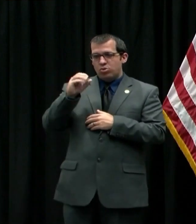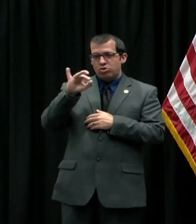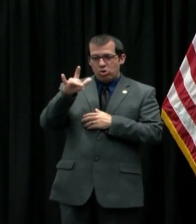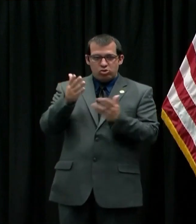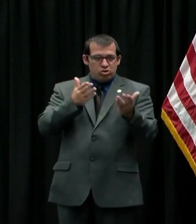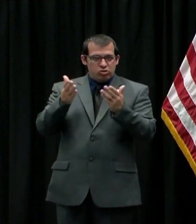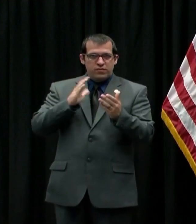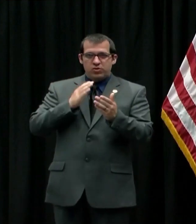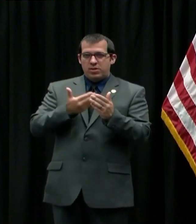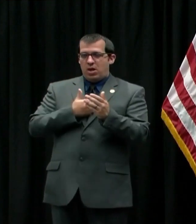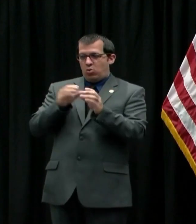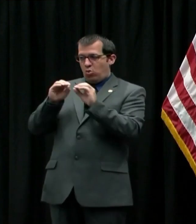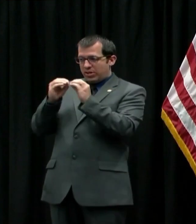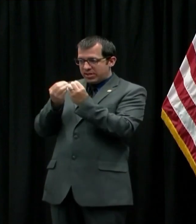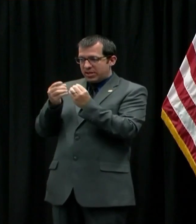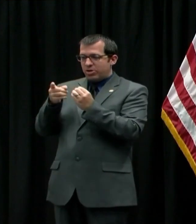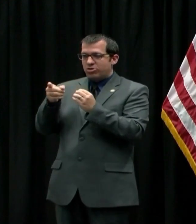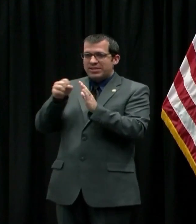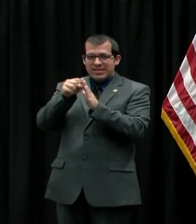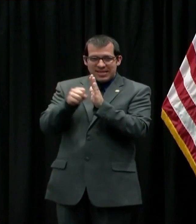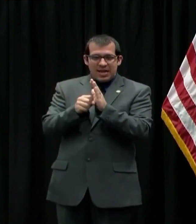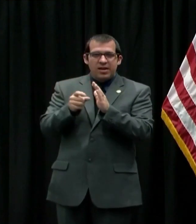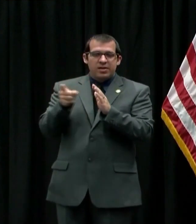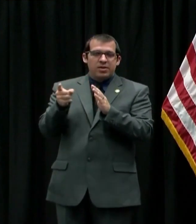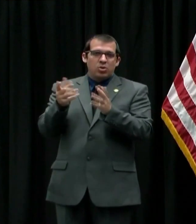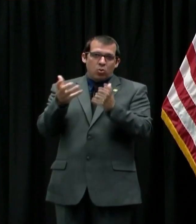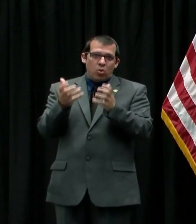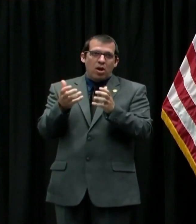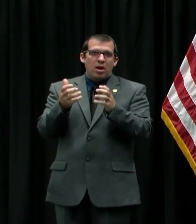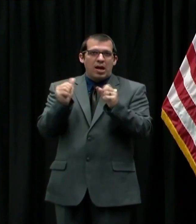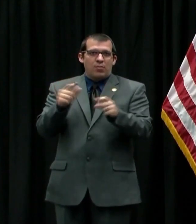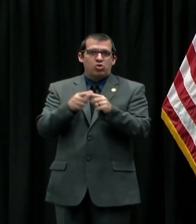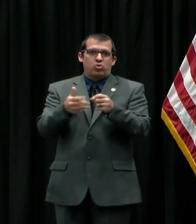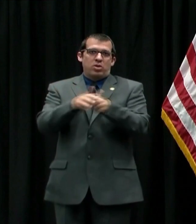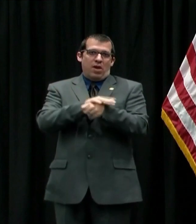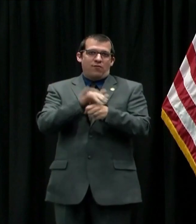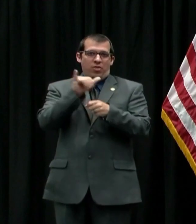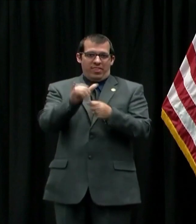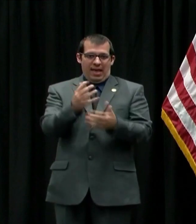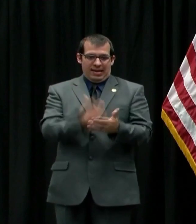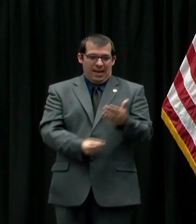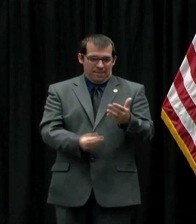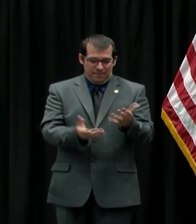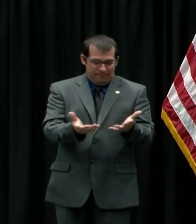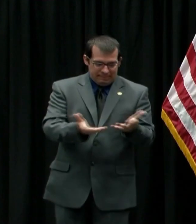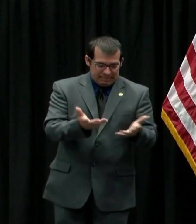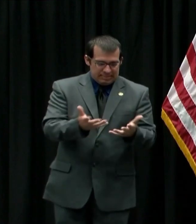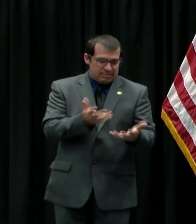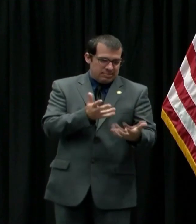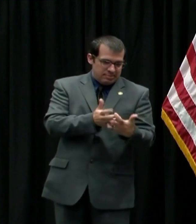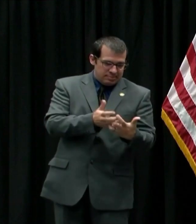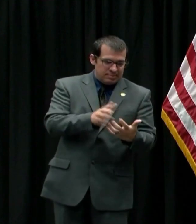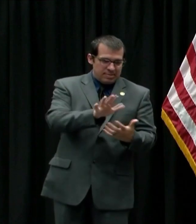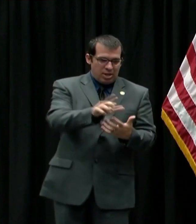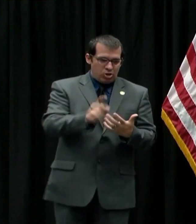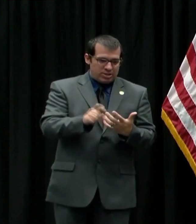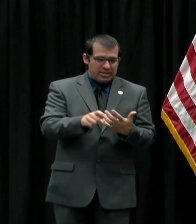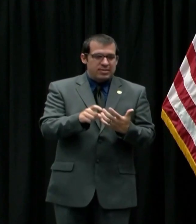services, our organizations, the state wants to be able to cover that gap. And we want to make sure that